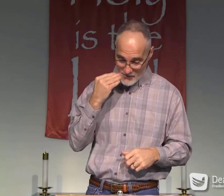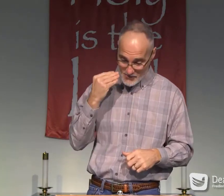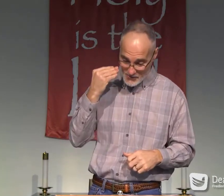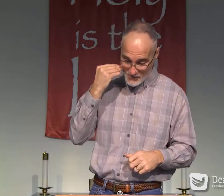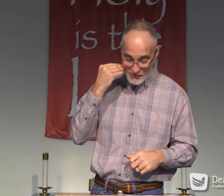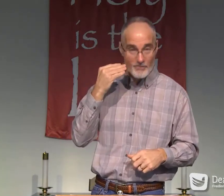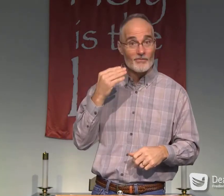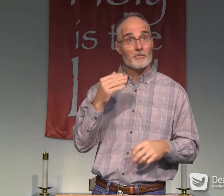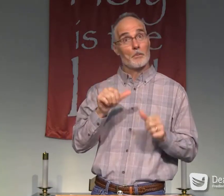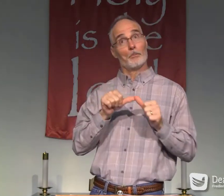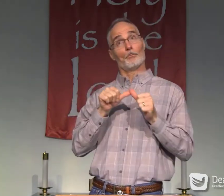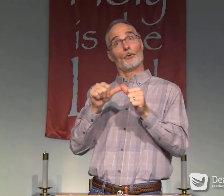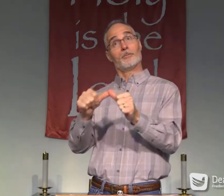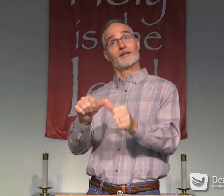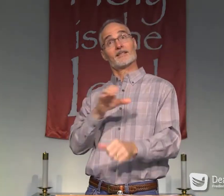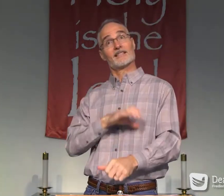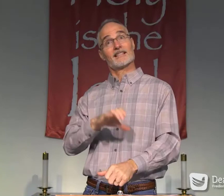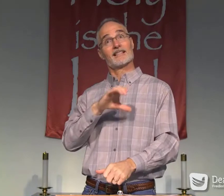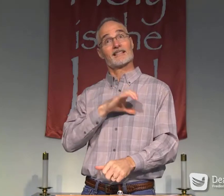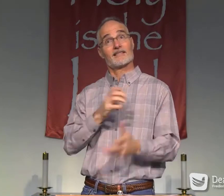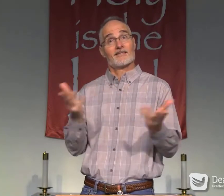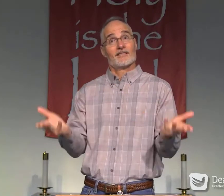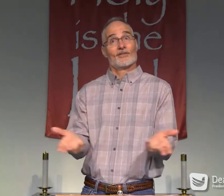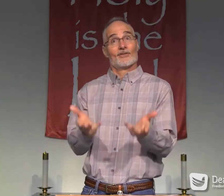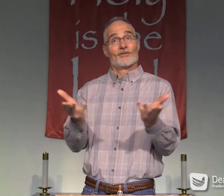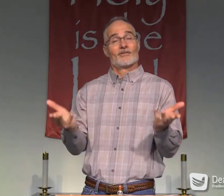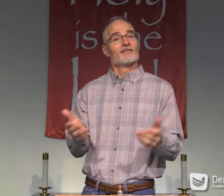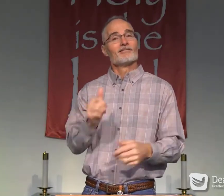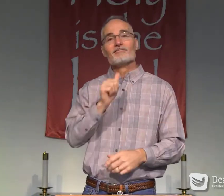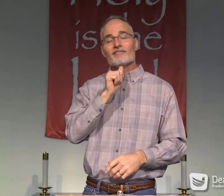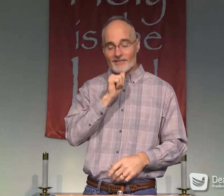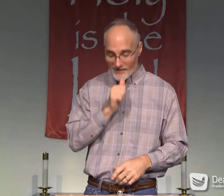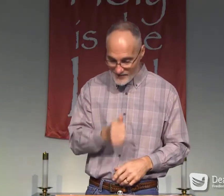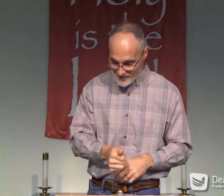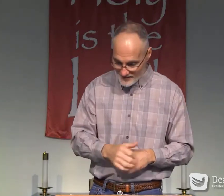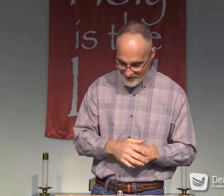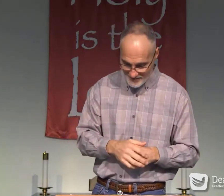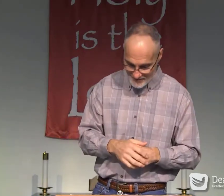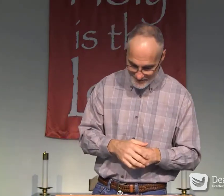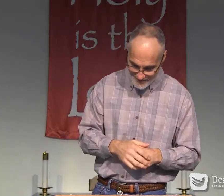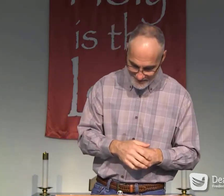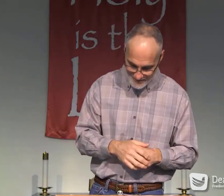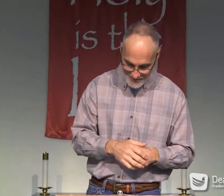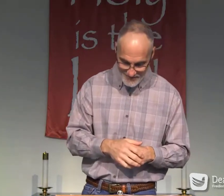It's not our home. We are not permanent citizens here.